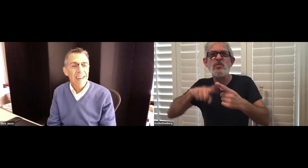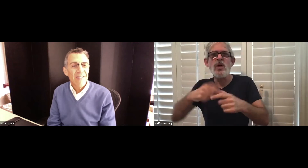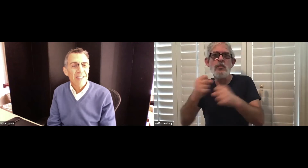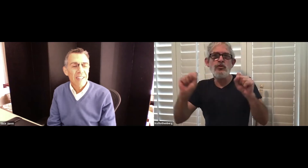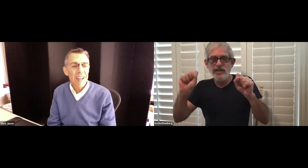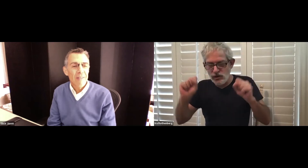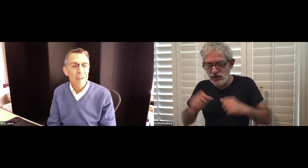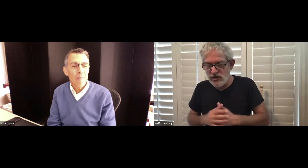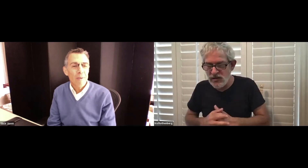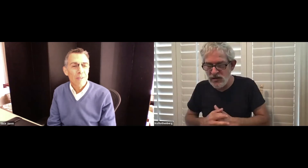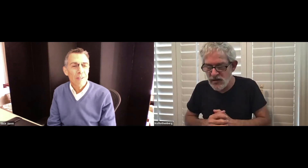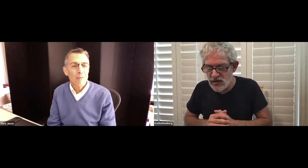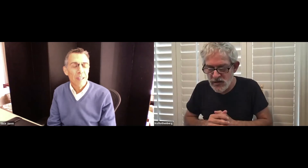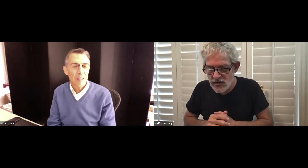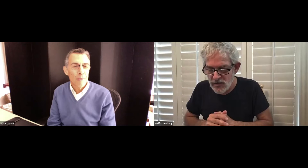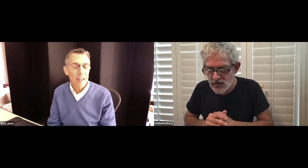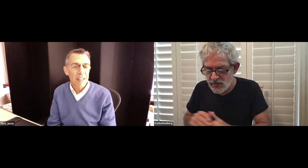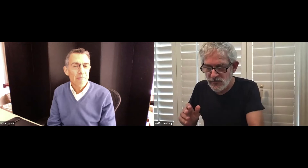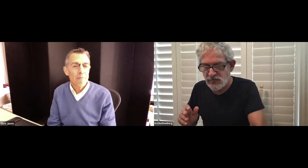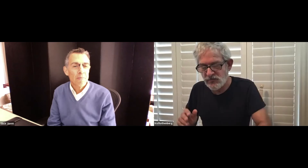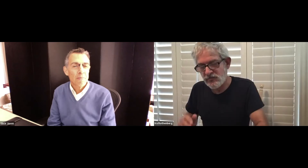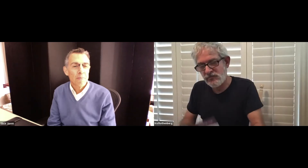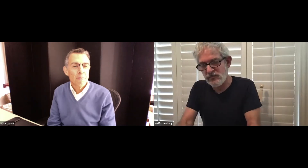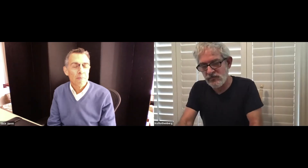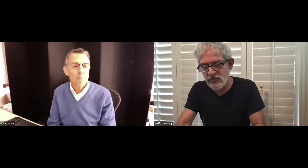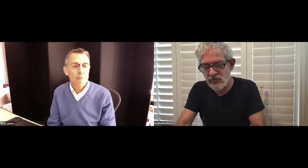eventually they were able to be liberated.